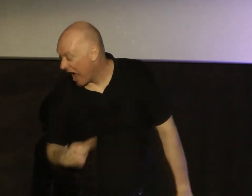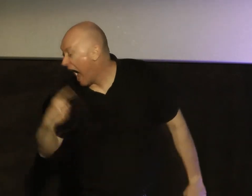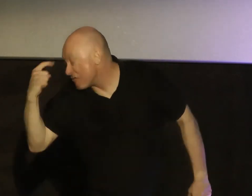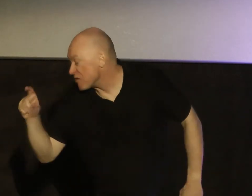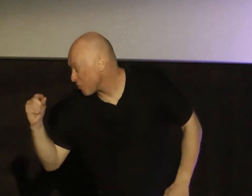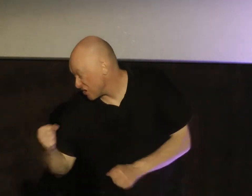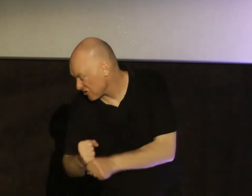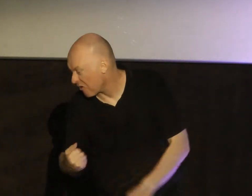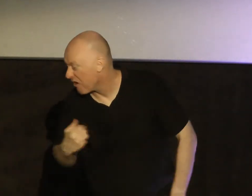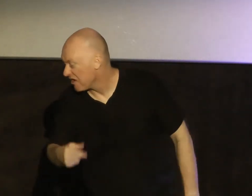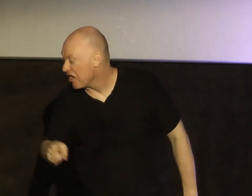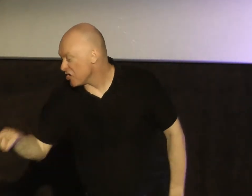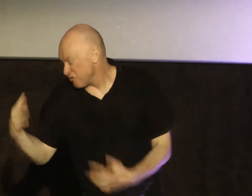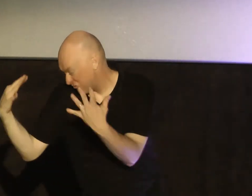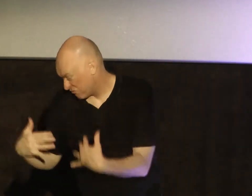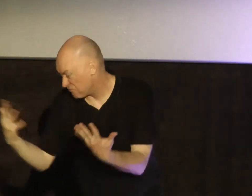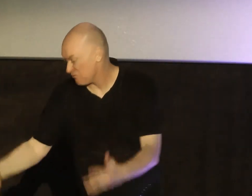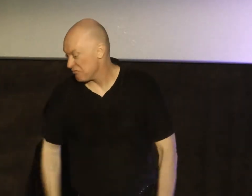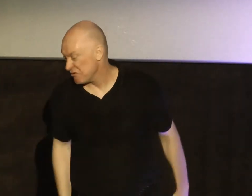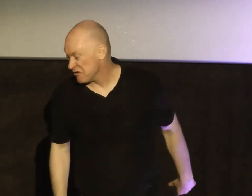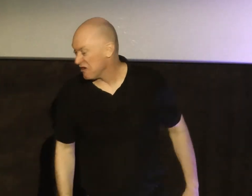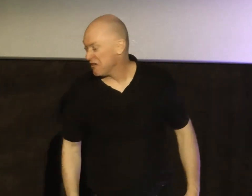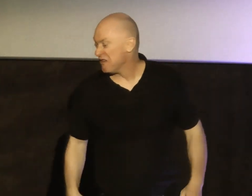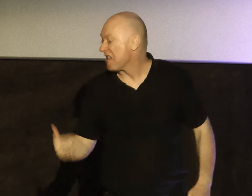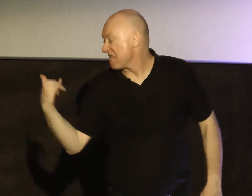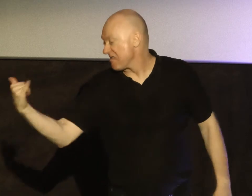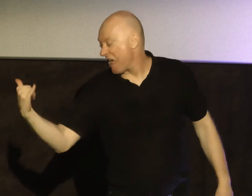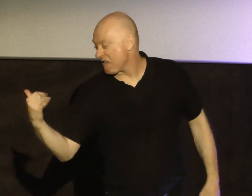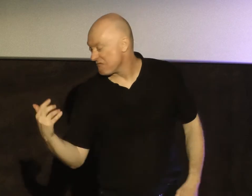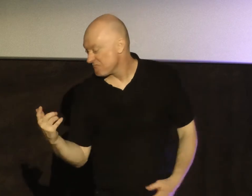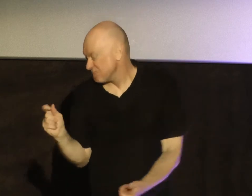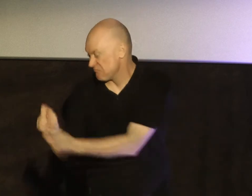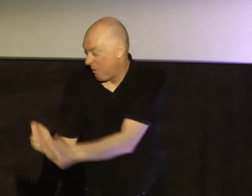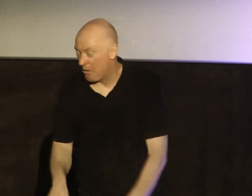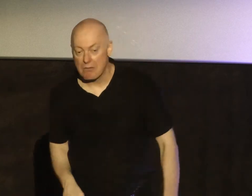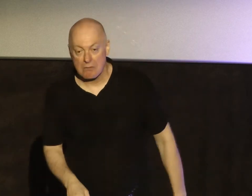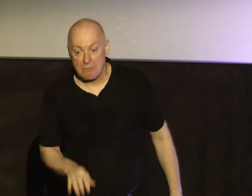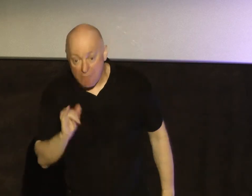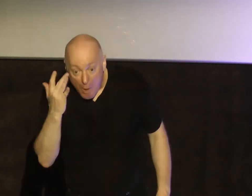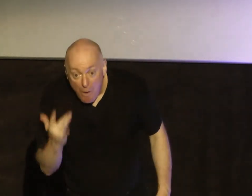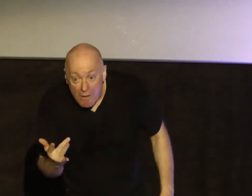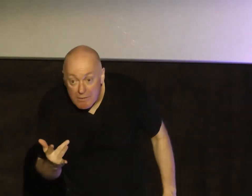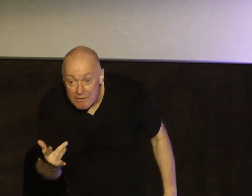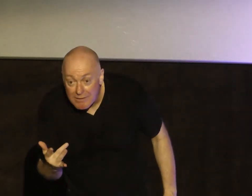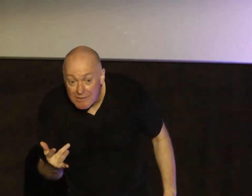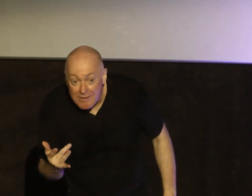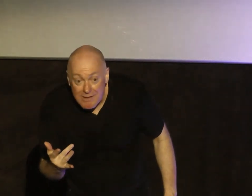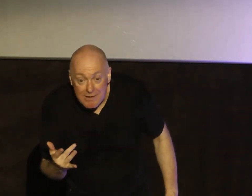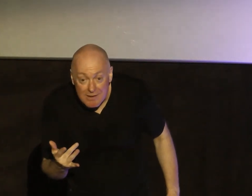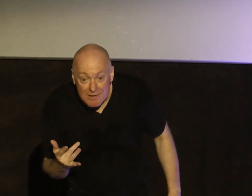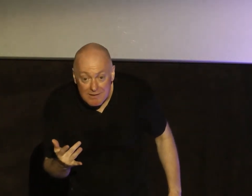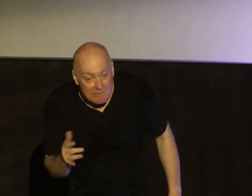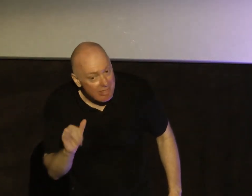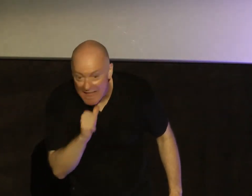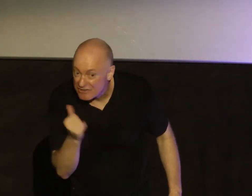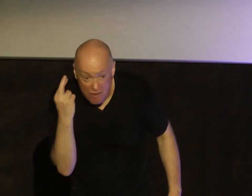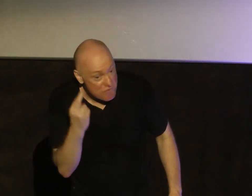ago, you're bowing before me, I'm going to set you up. Is that why? That's not the reason.